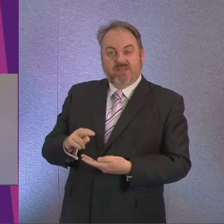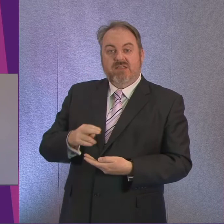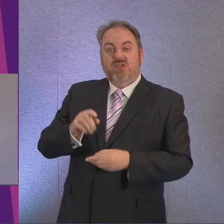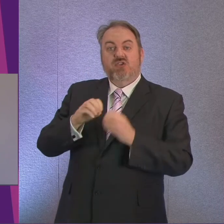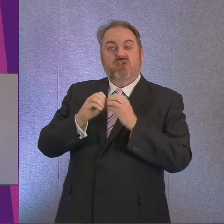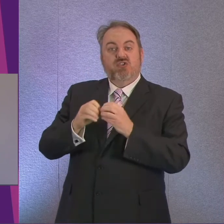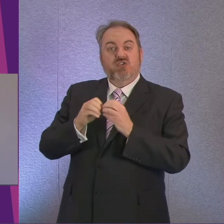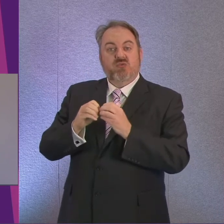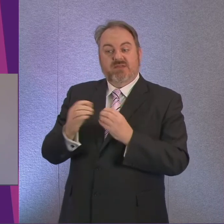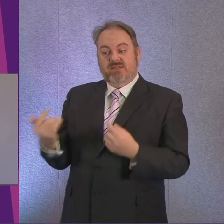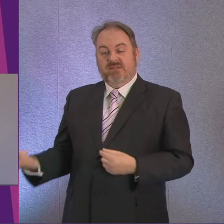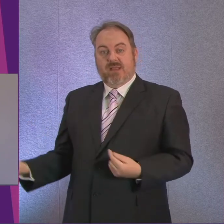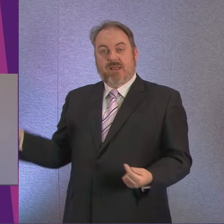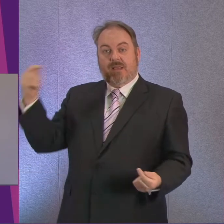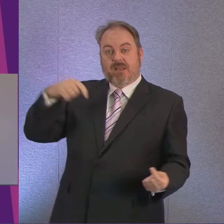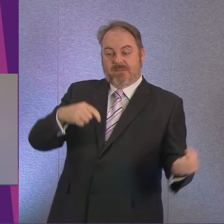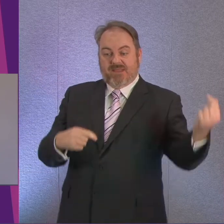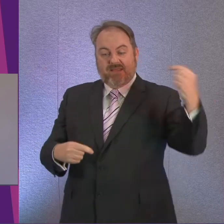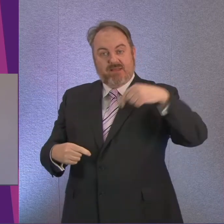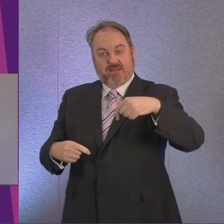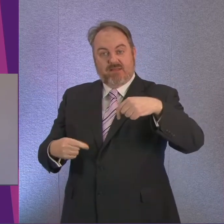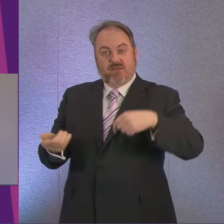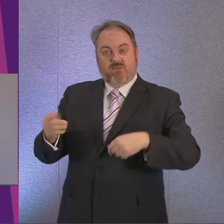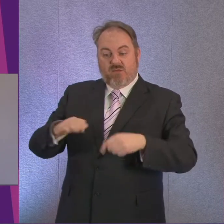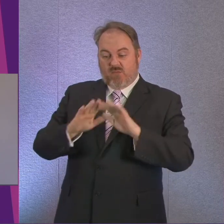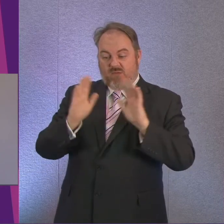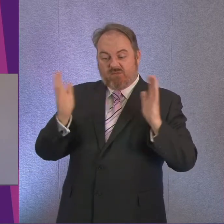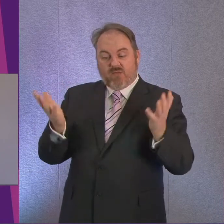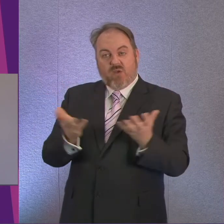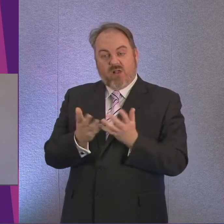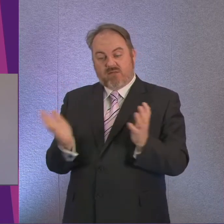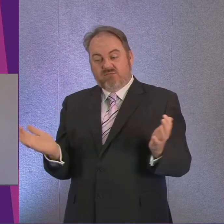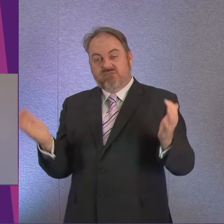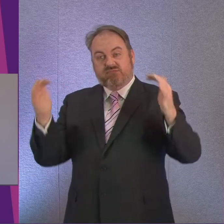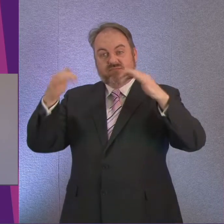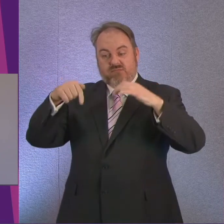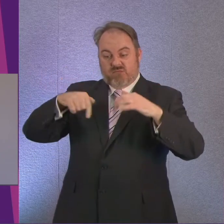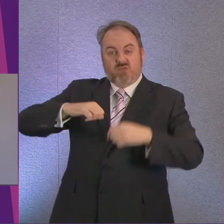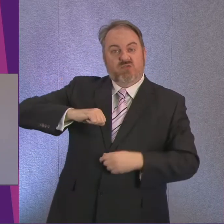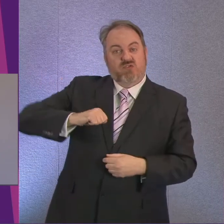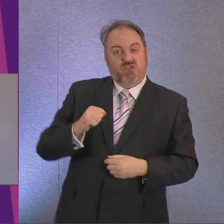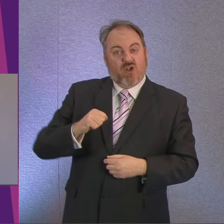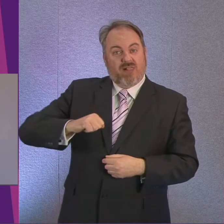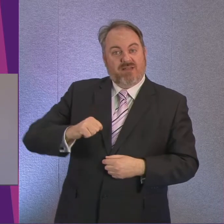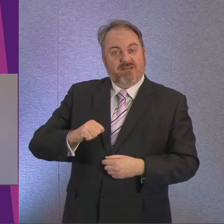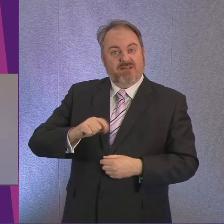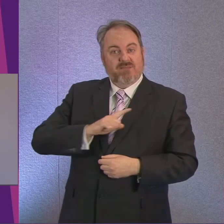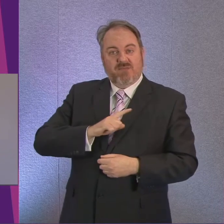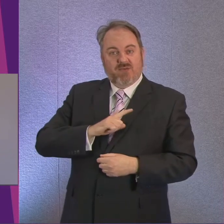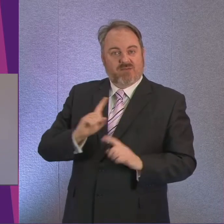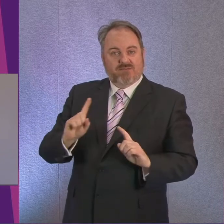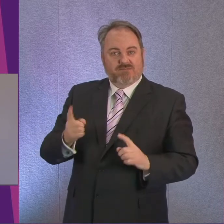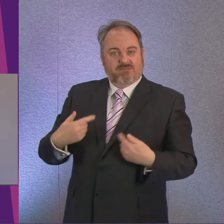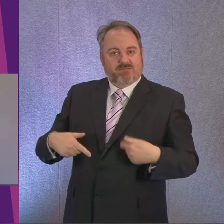coming to Scotland, given that that represents a large slice of income for the university sector in Scotland.